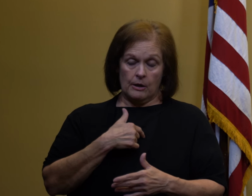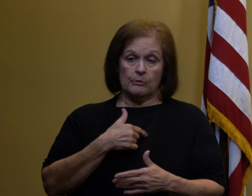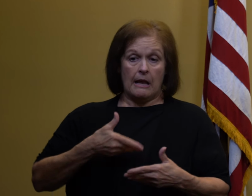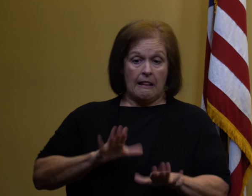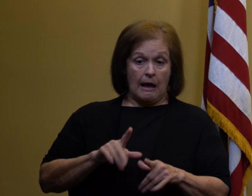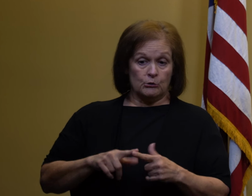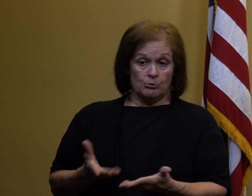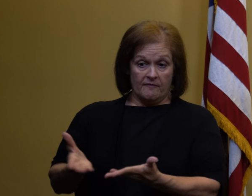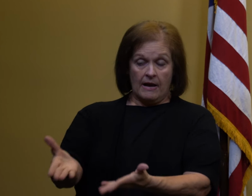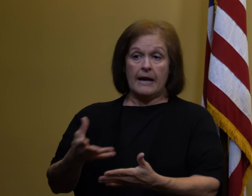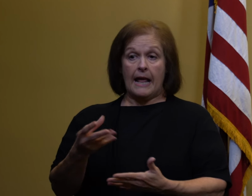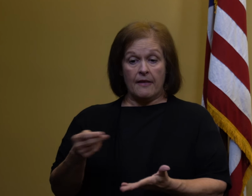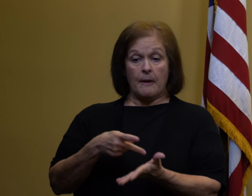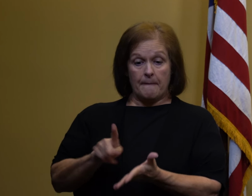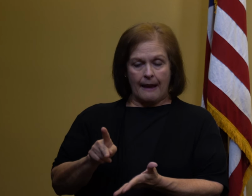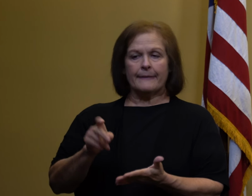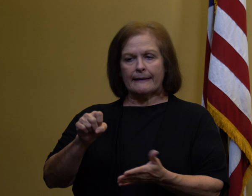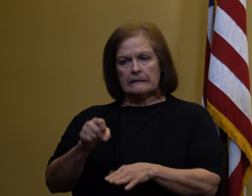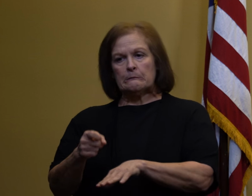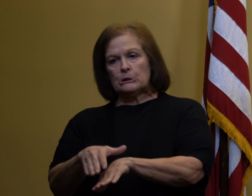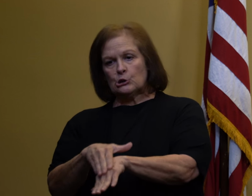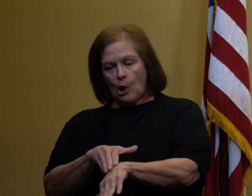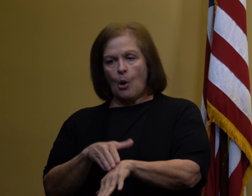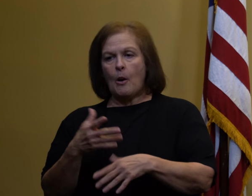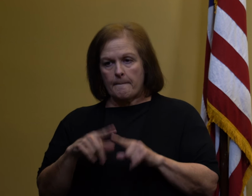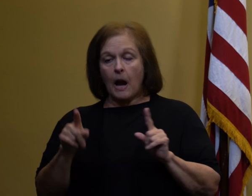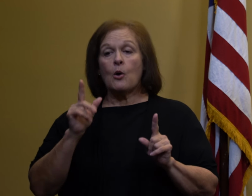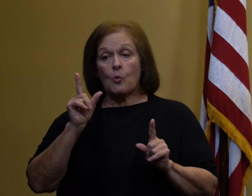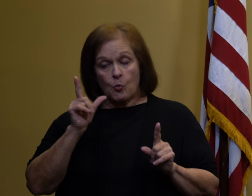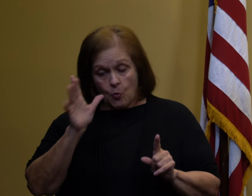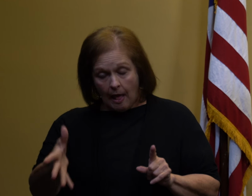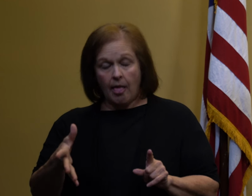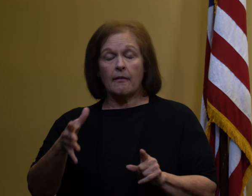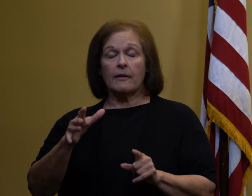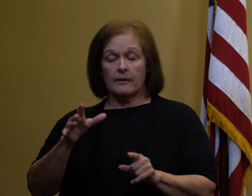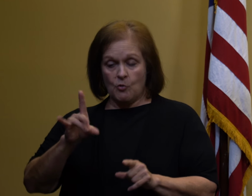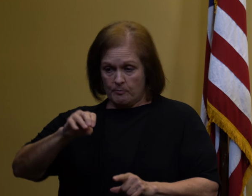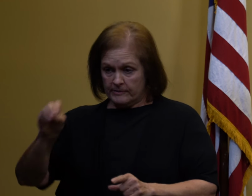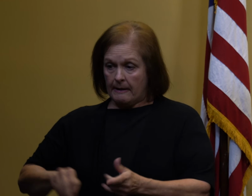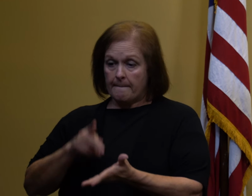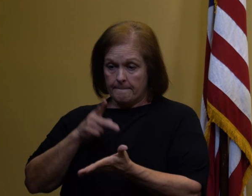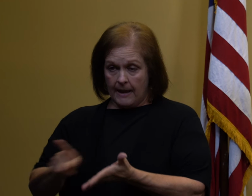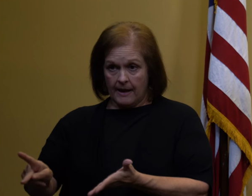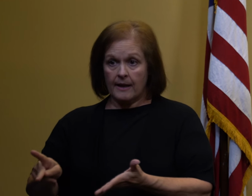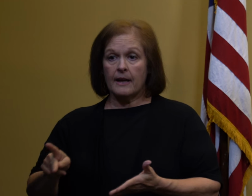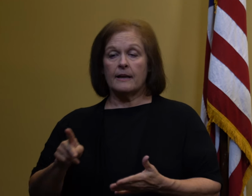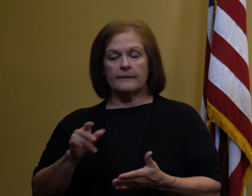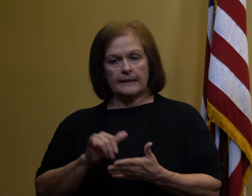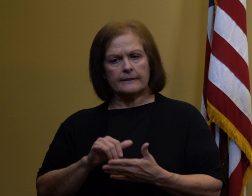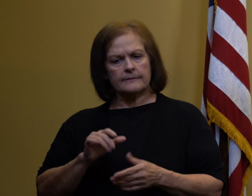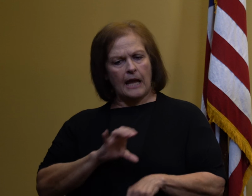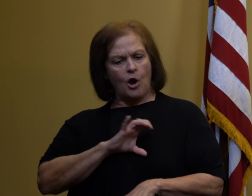provide. And although the payment is slow, it will be 100%. And it does speak to not only the character of our young